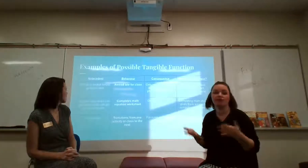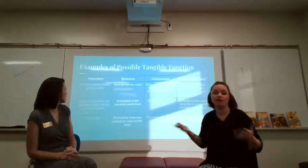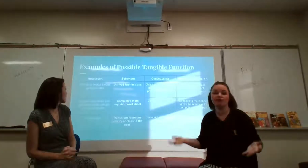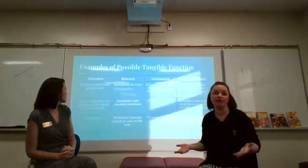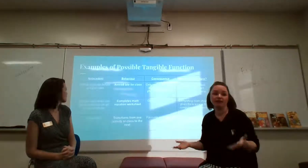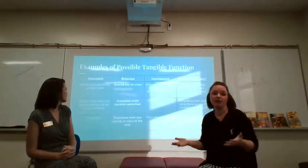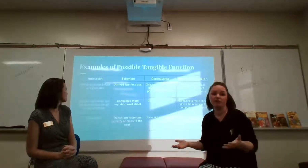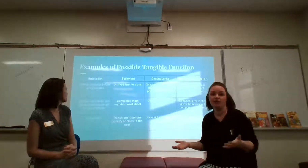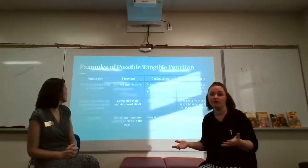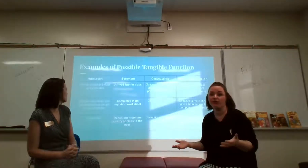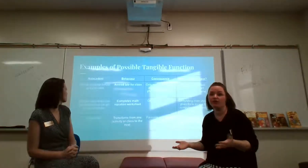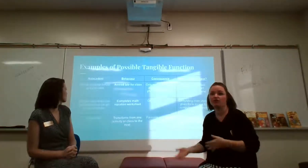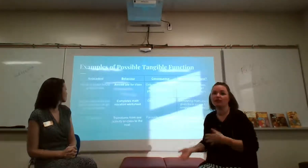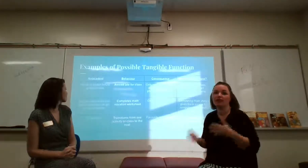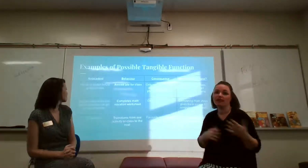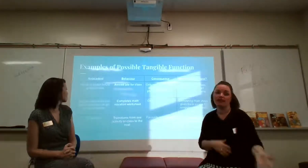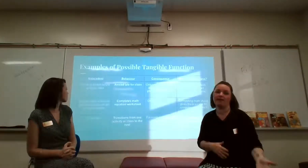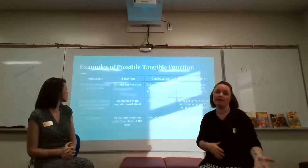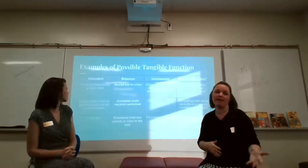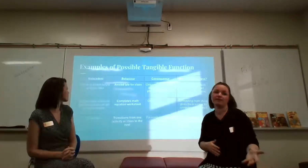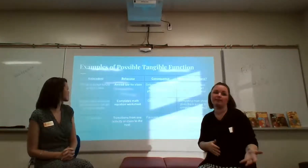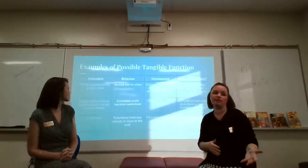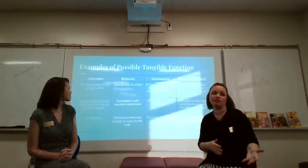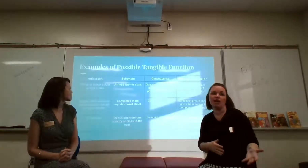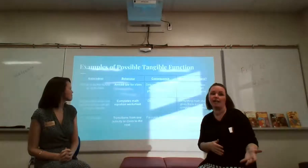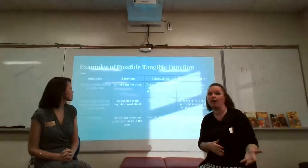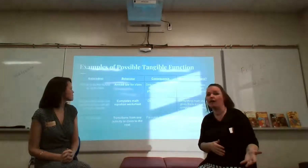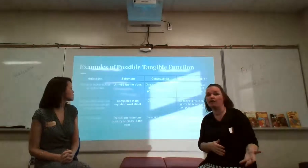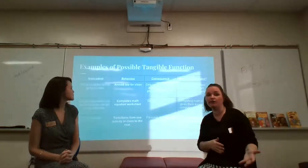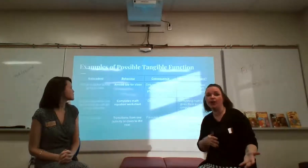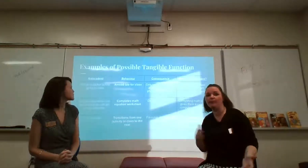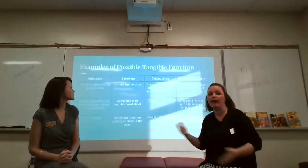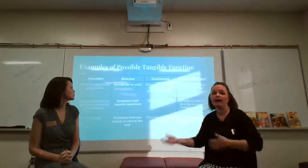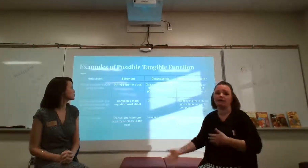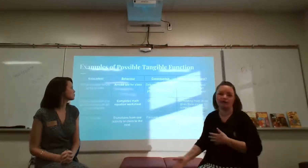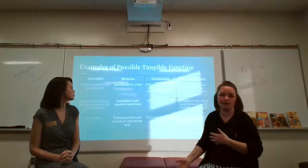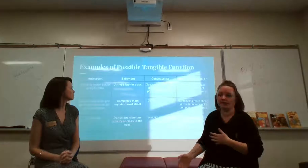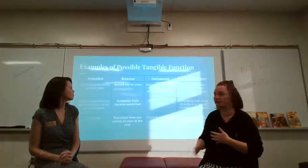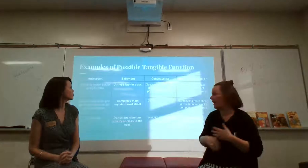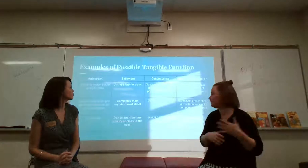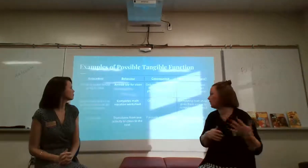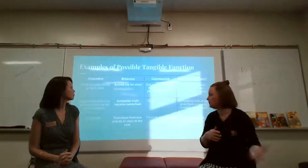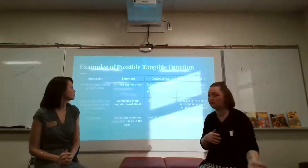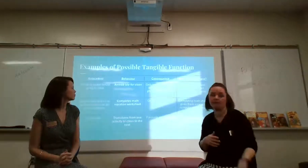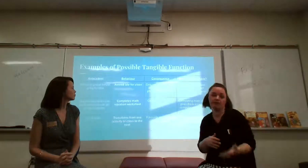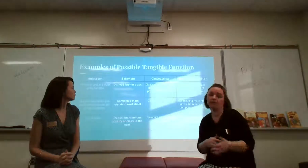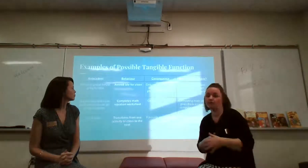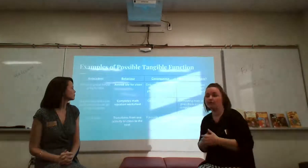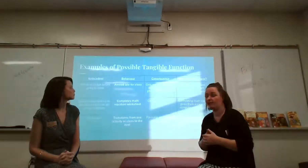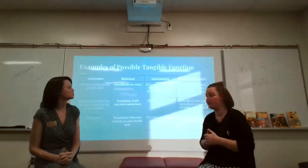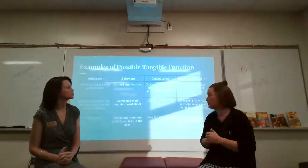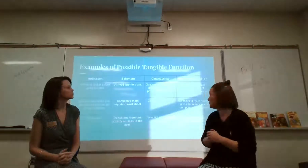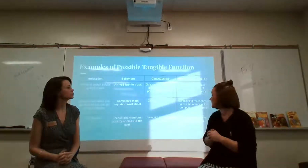guys are finished with your math sheet, then you can have some extra time on your iPads or on your laptops or free time to do